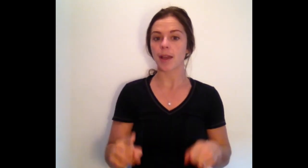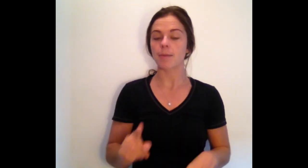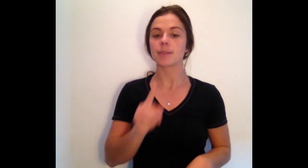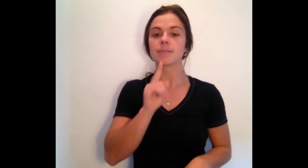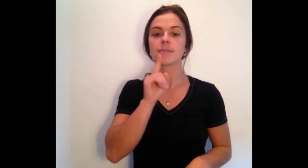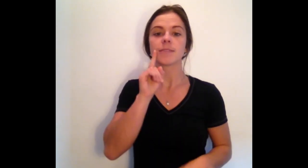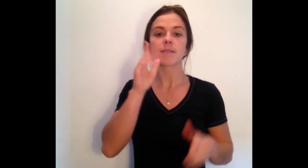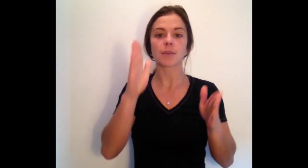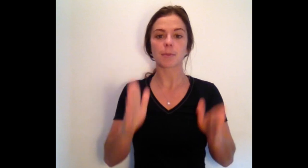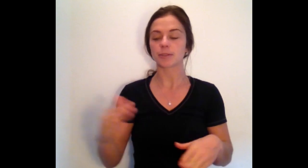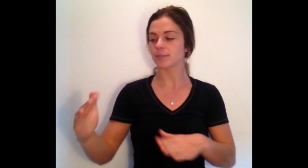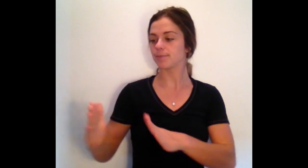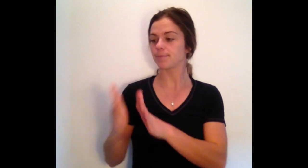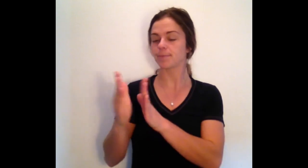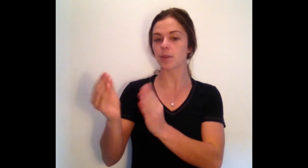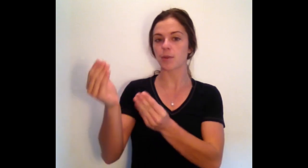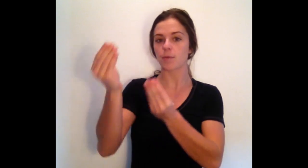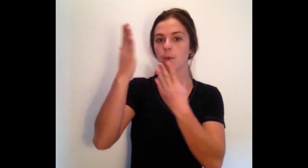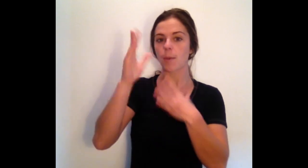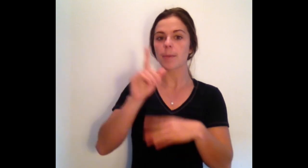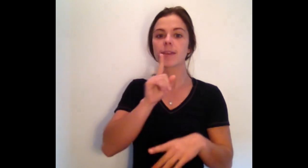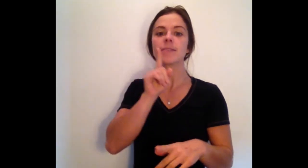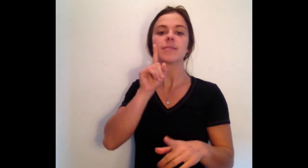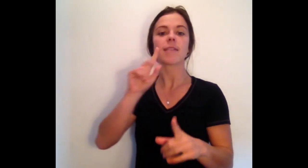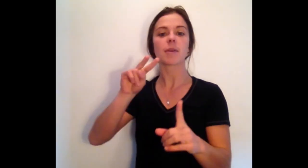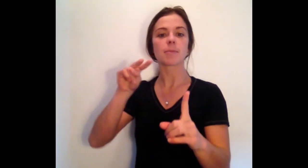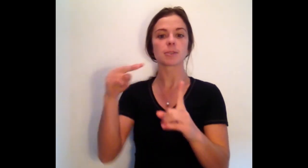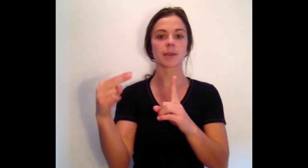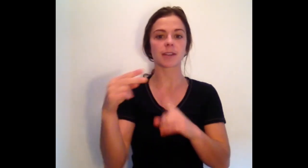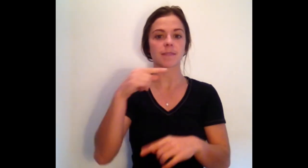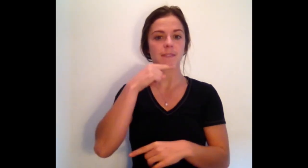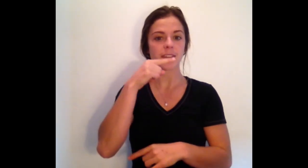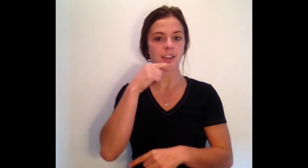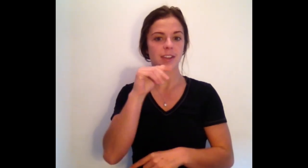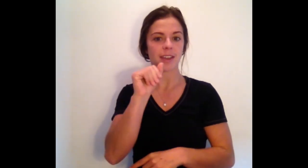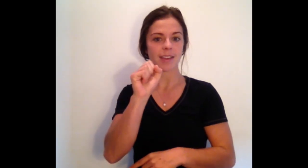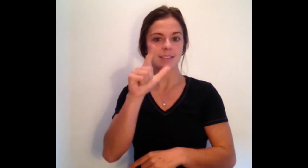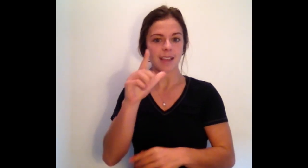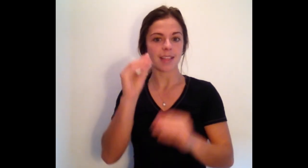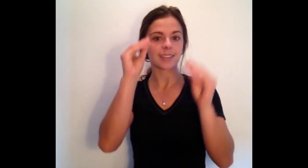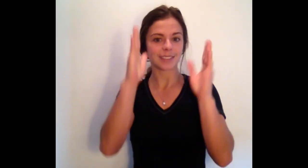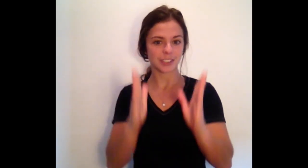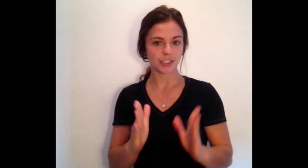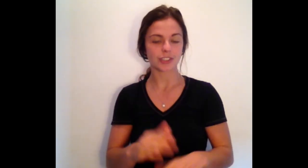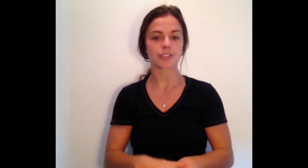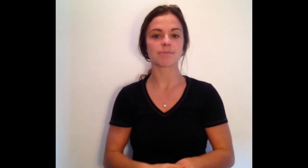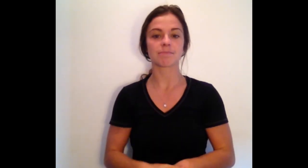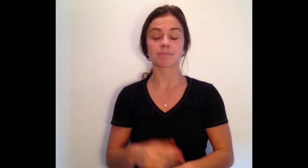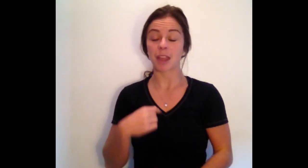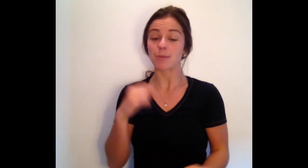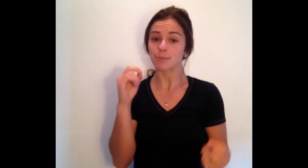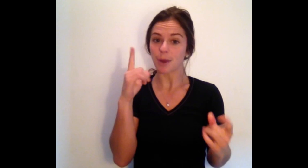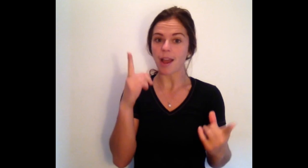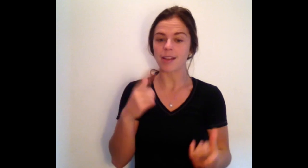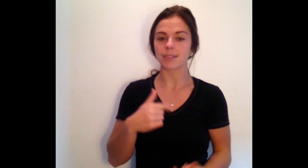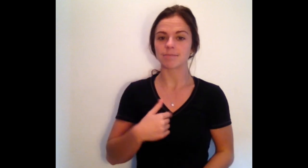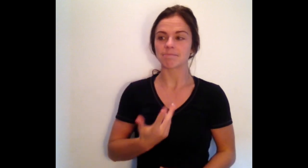What happened was a deaf person approached me and let me know the deaf perspective of hearing ASL teachers. I was